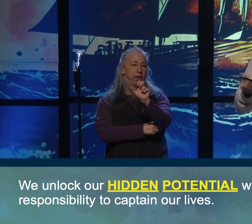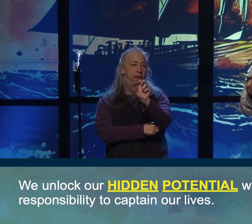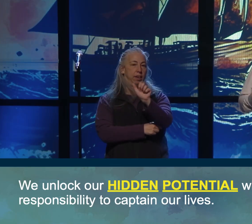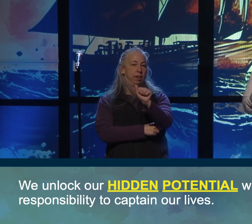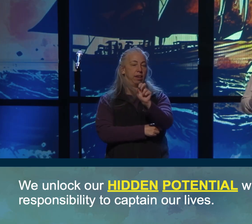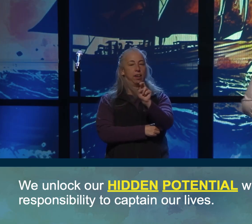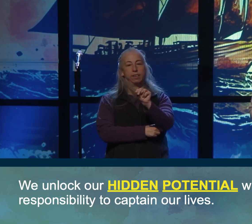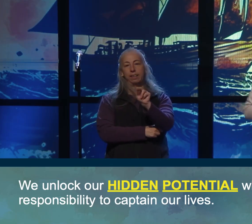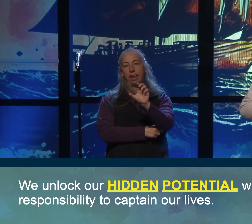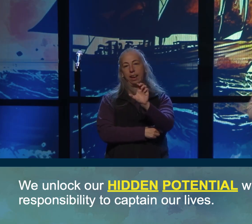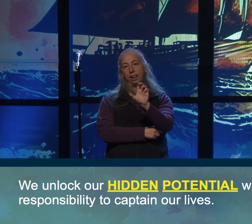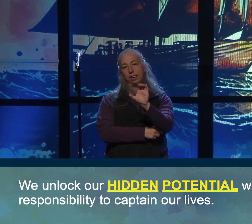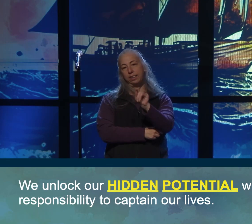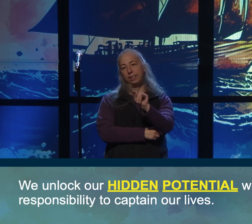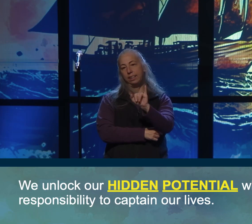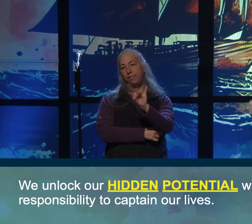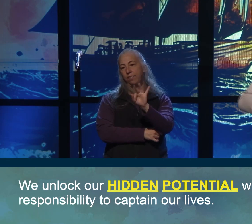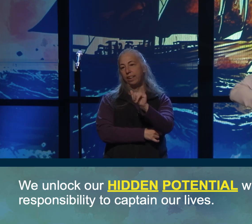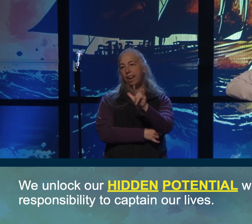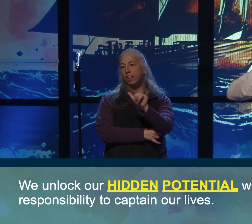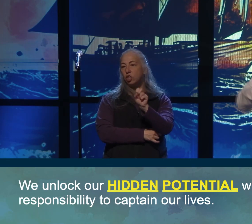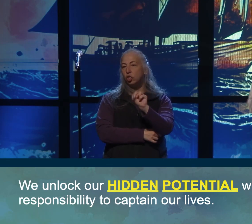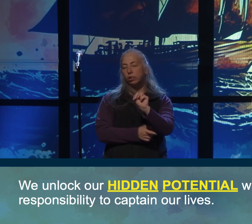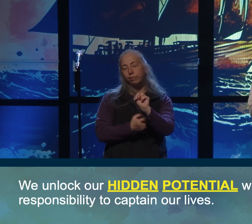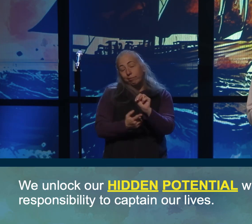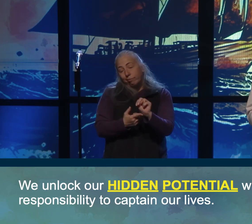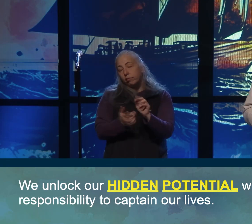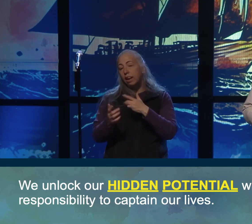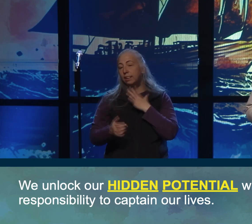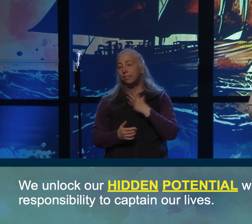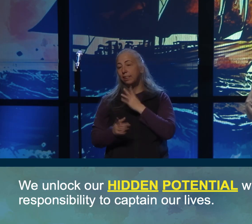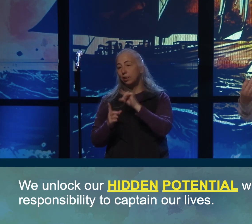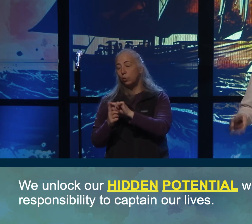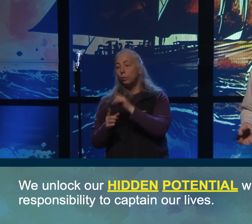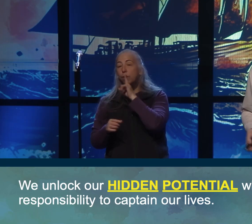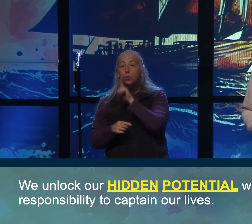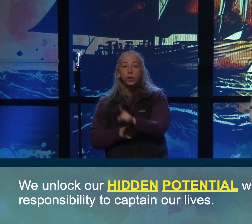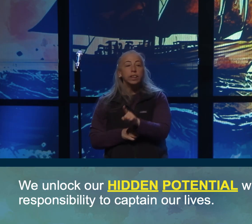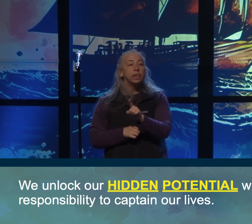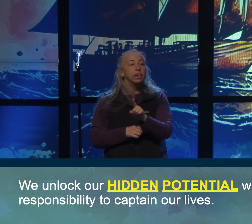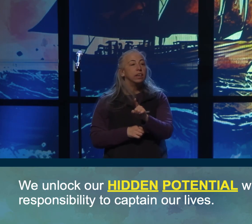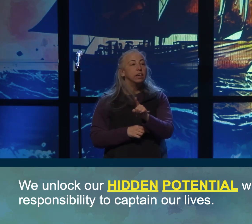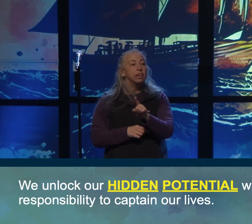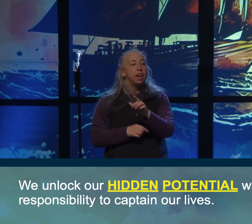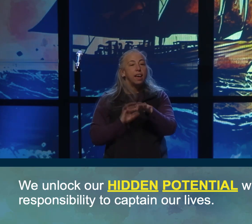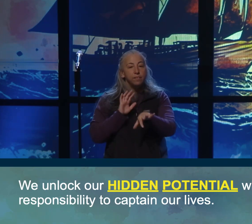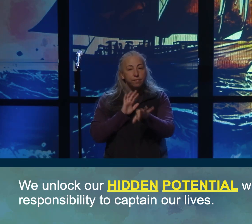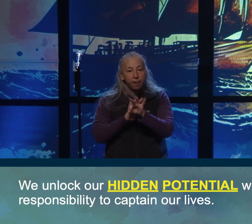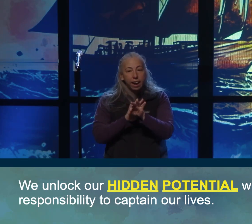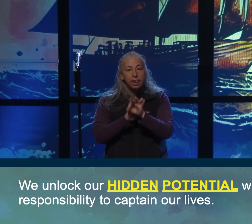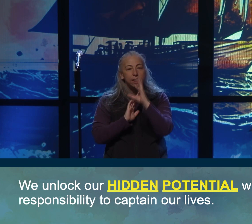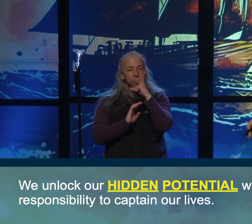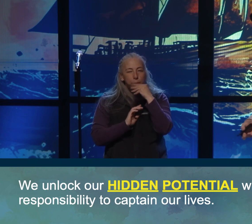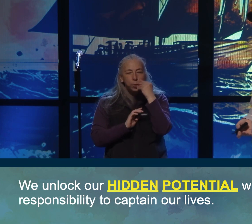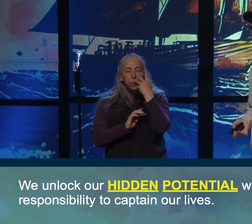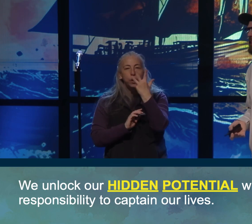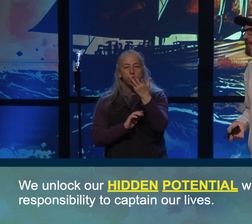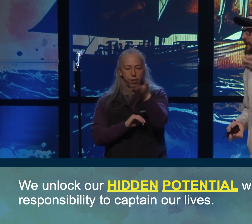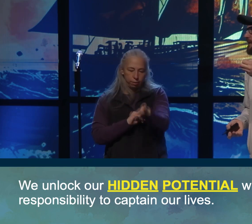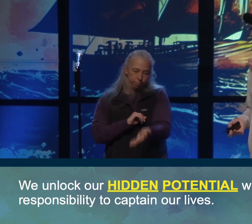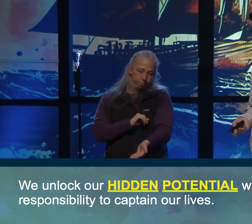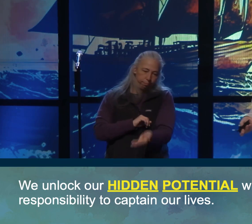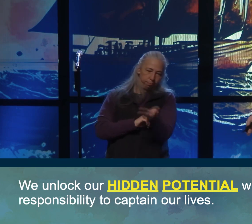you really want a fancy theological word. But unlocking your hidden potential, the beauty of who you are, to live in love